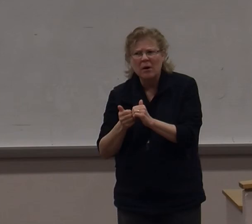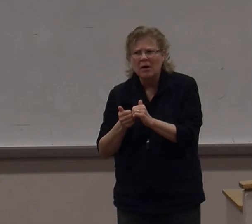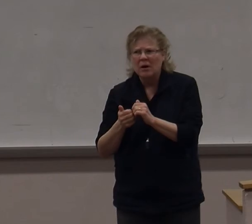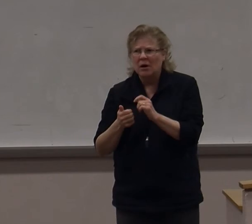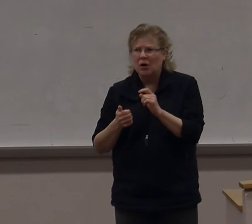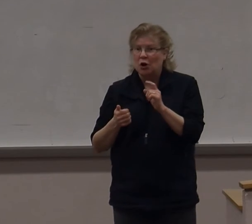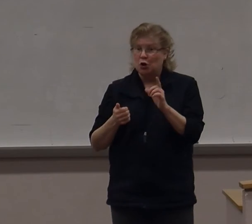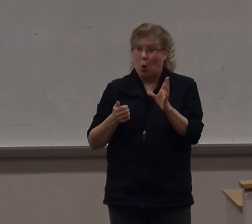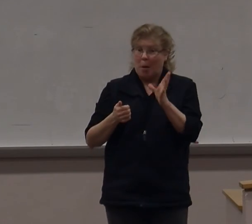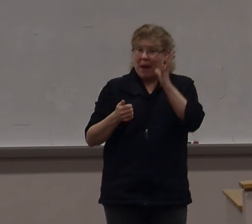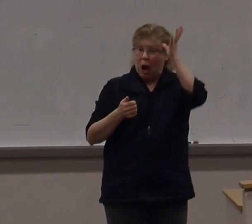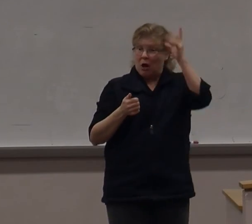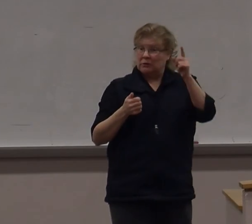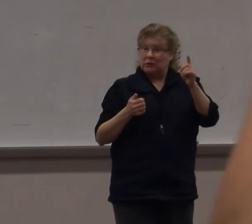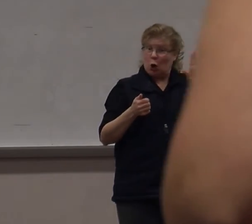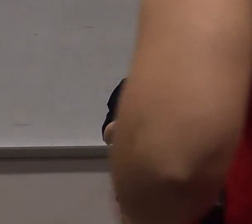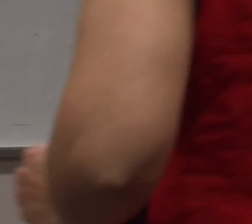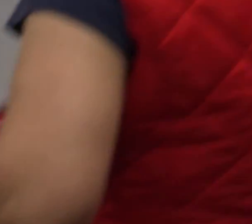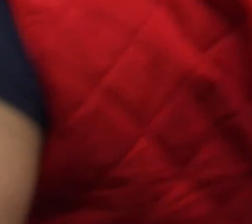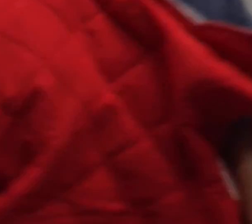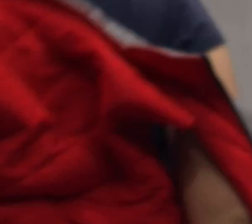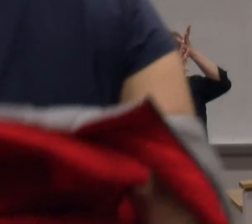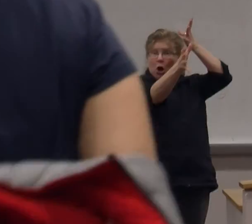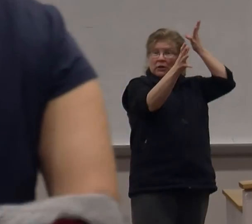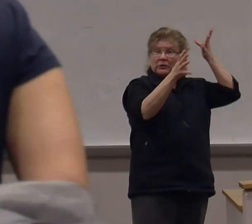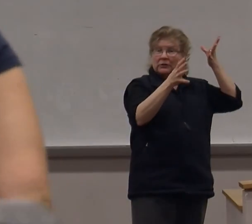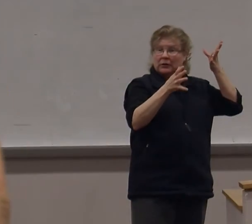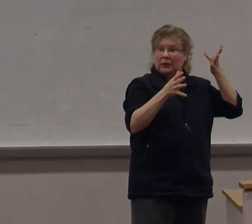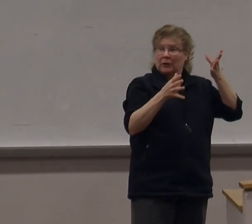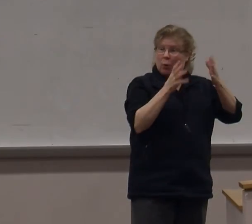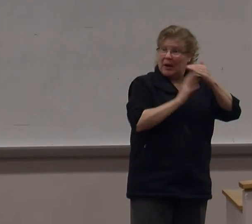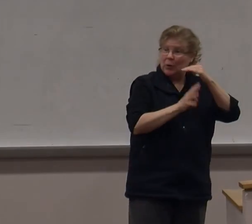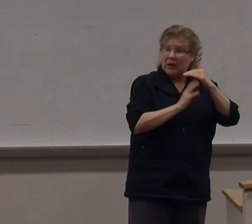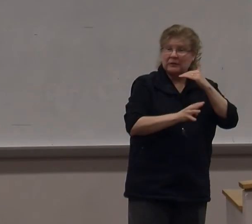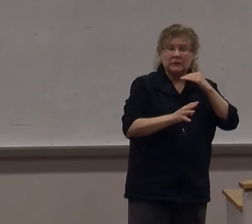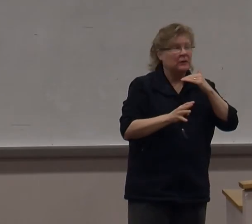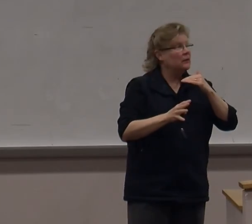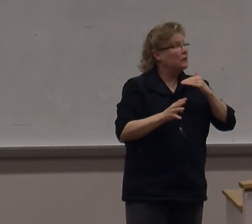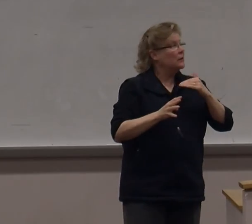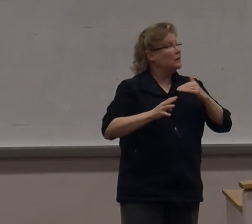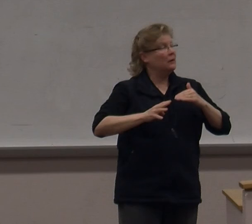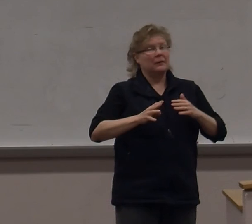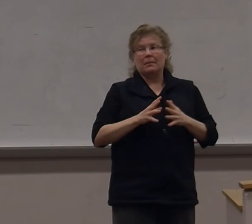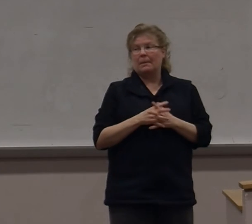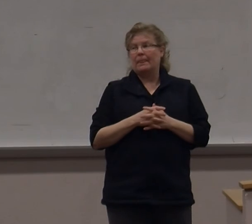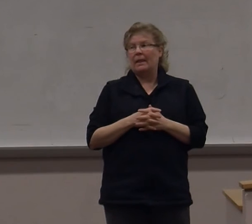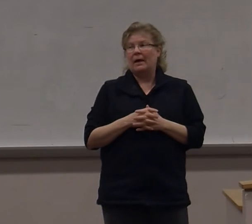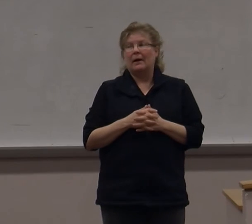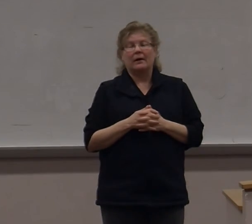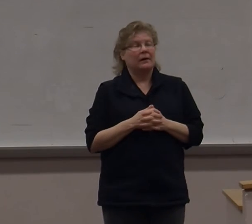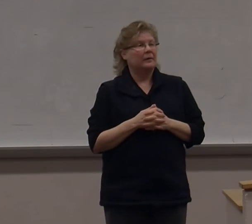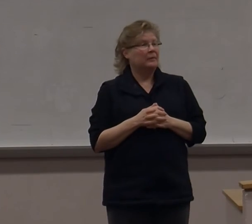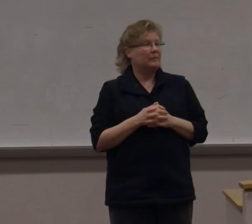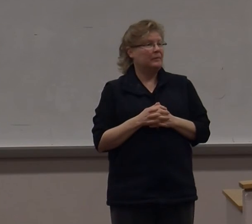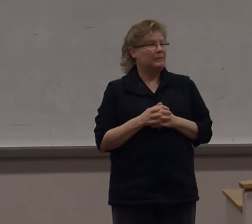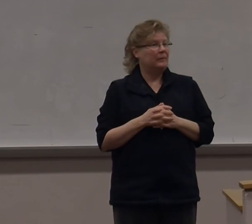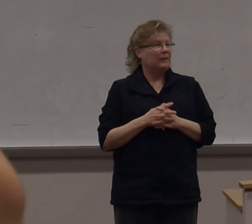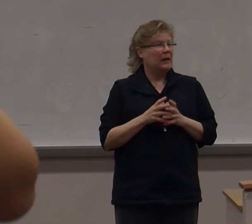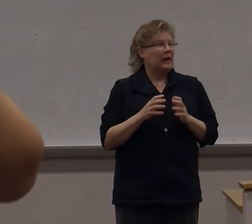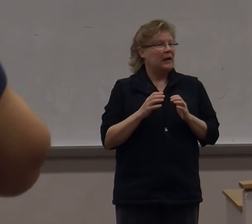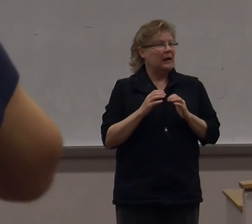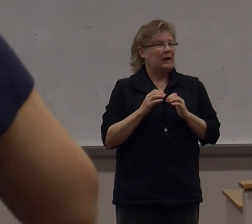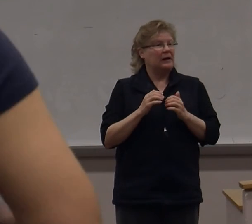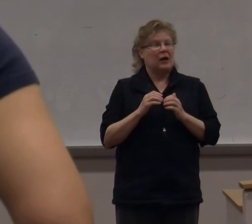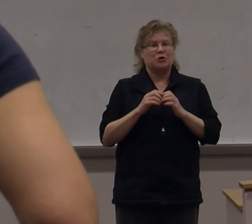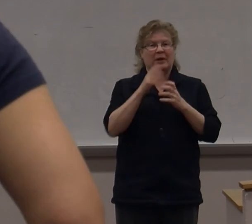immigrants themselves? I mean, So how did I become an immigration journalist? how did you become involved? How